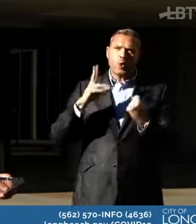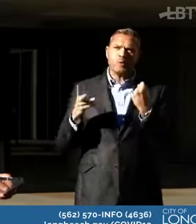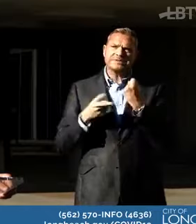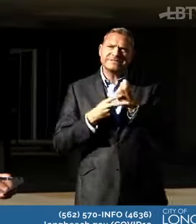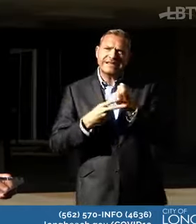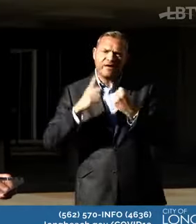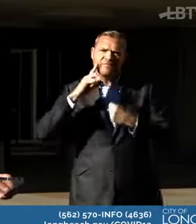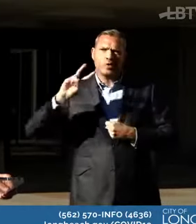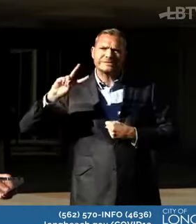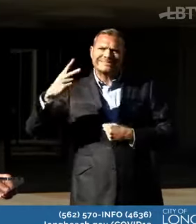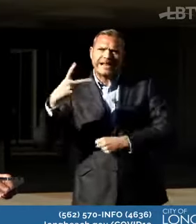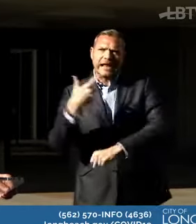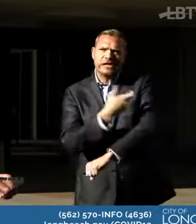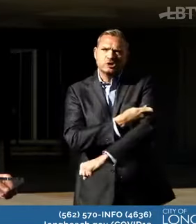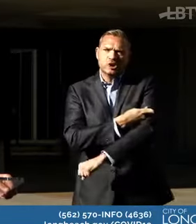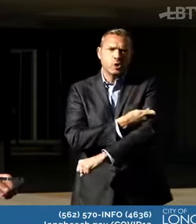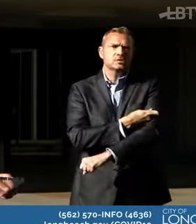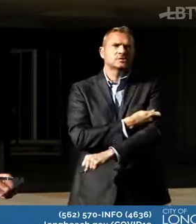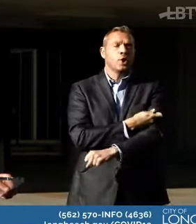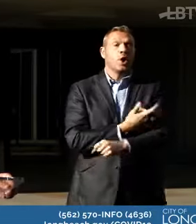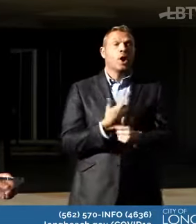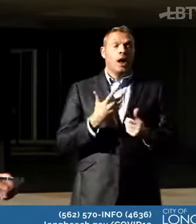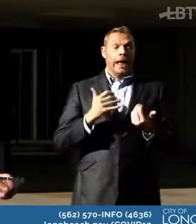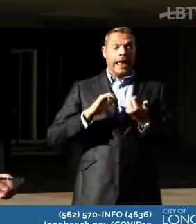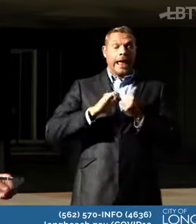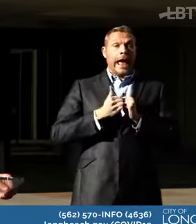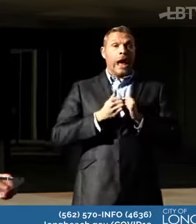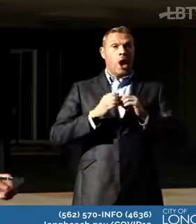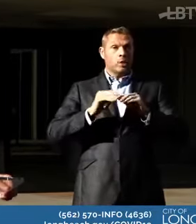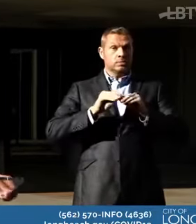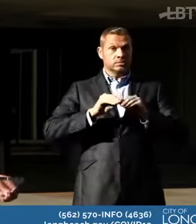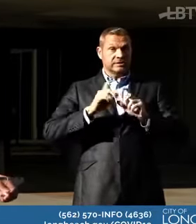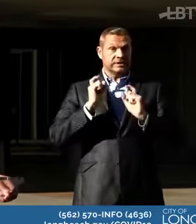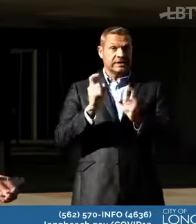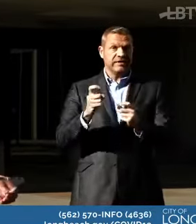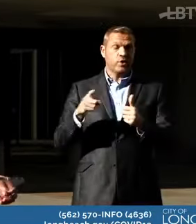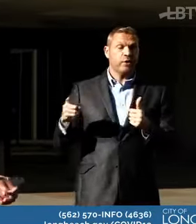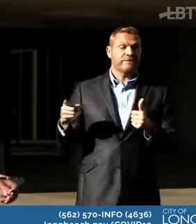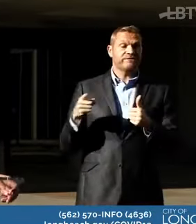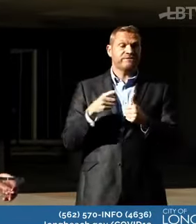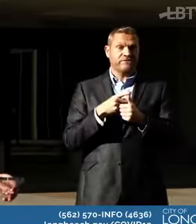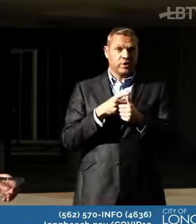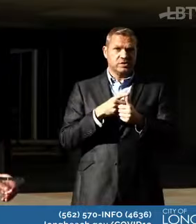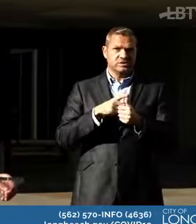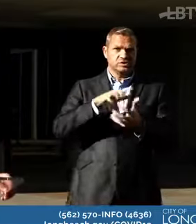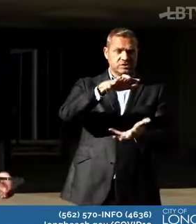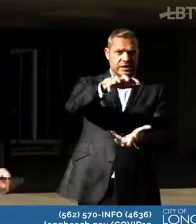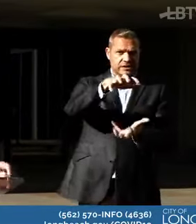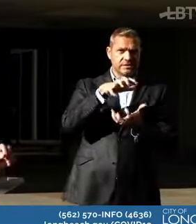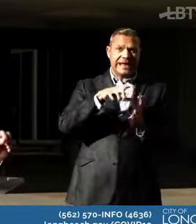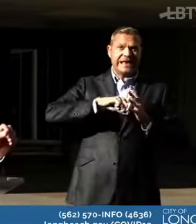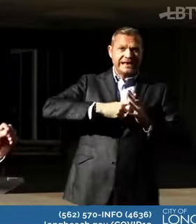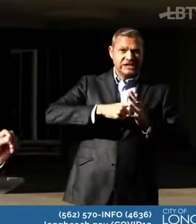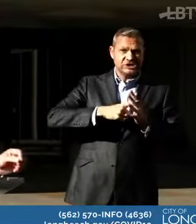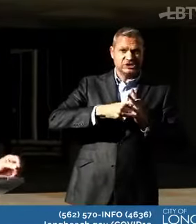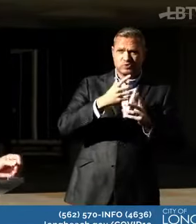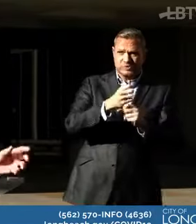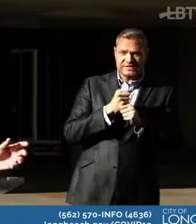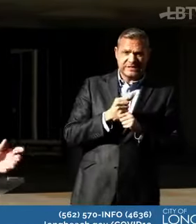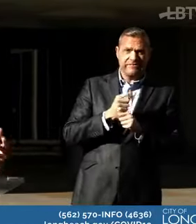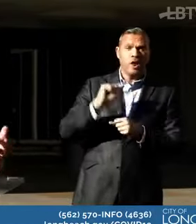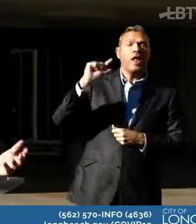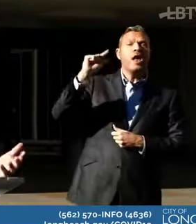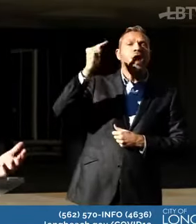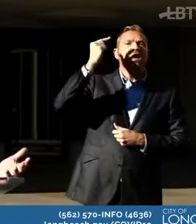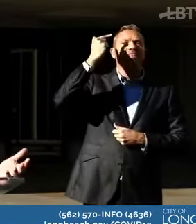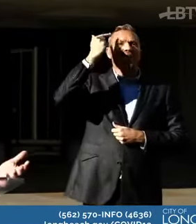doses? The way that the dissemination is working is that you receive your initial allotment, and the government is withholding